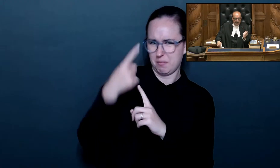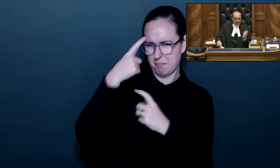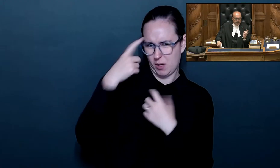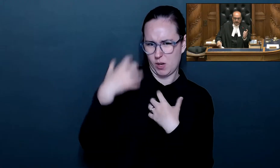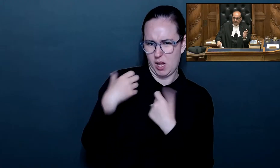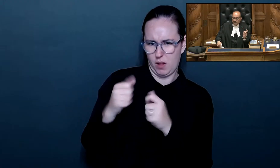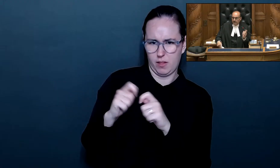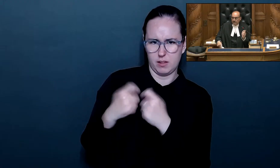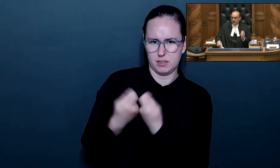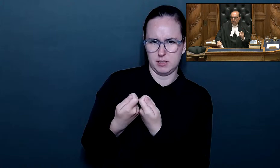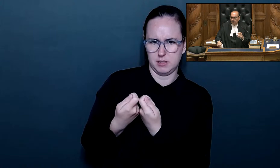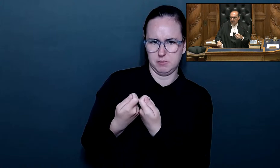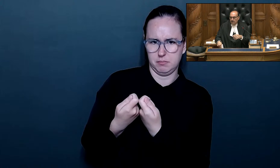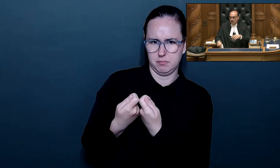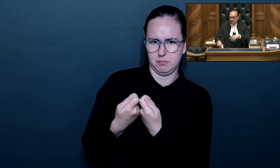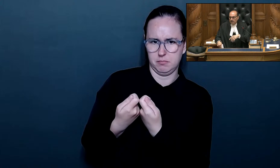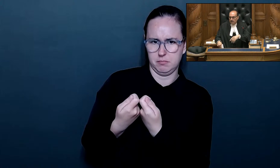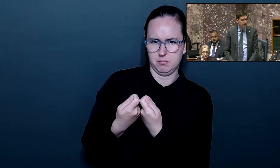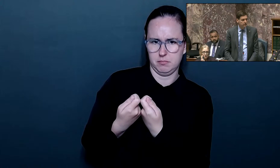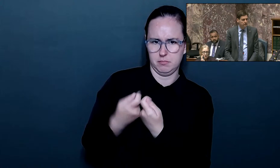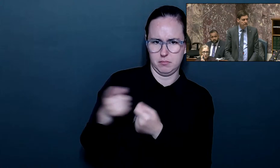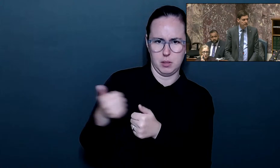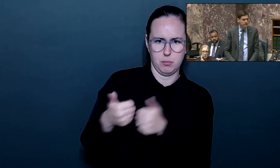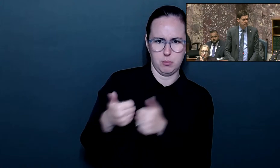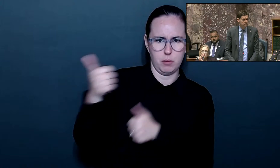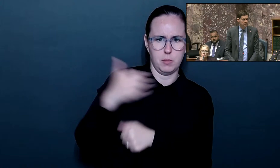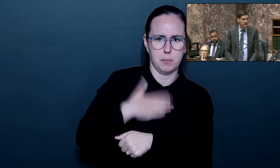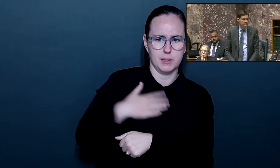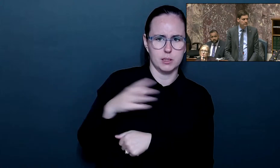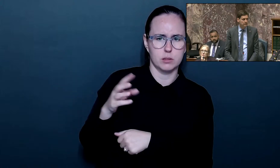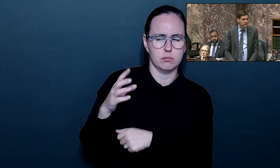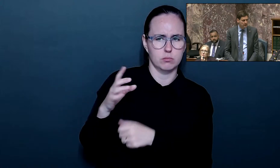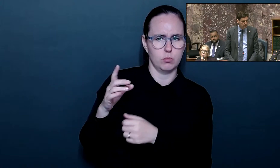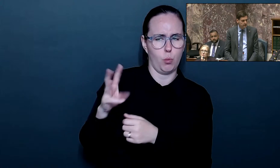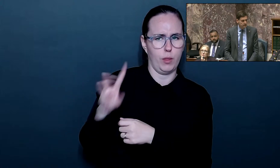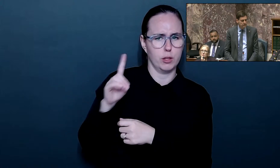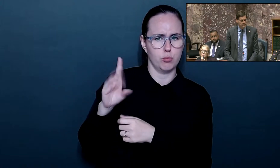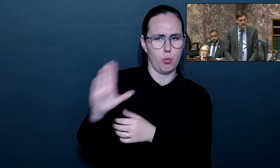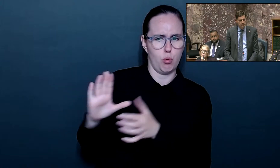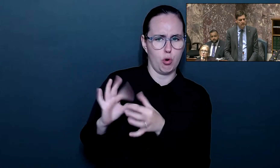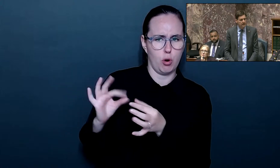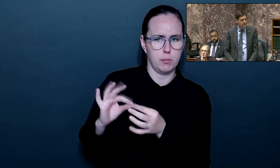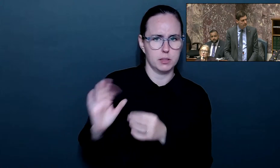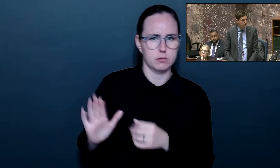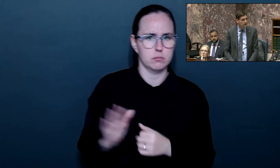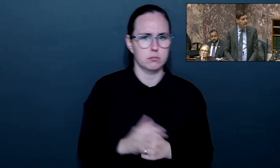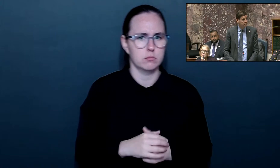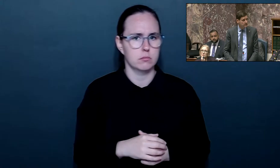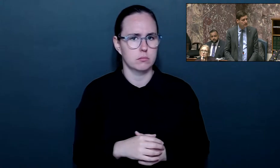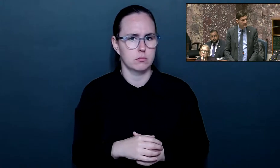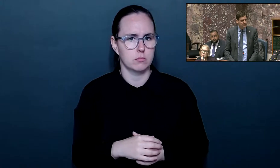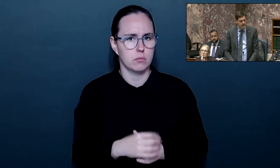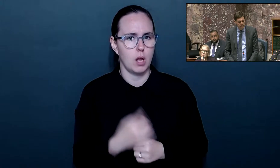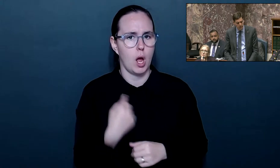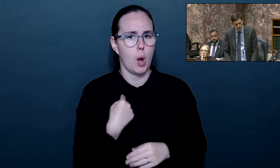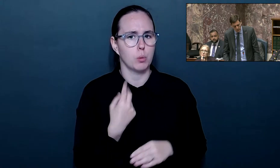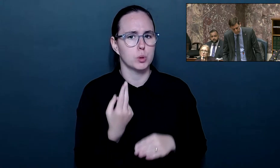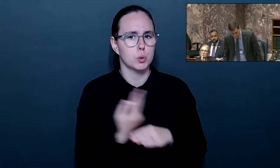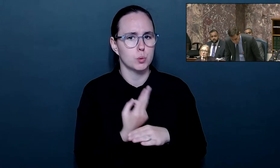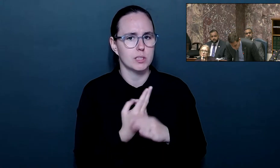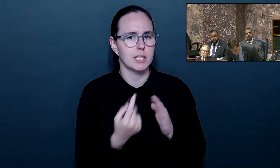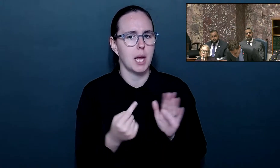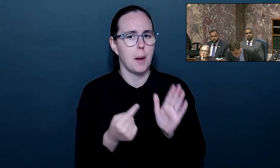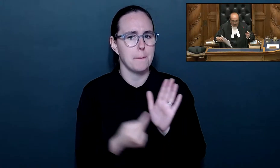Premier. Thank you, Honourable Speaker. I was using a metaphor to refer to the member's speculation about the teams, but I accept that she has not made that statement. Withdraw